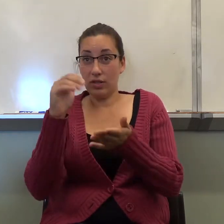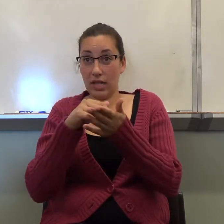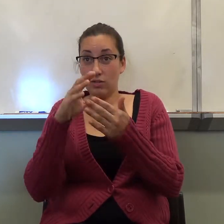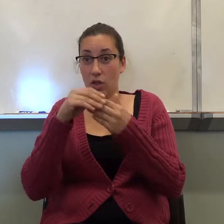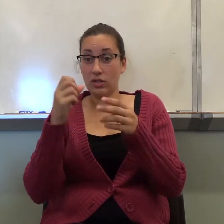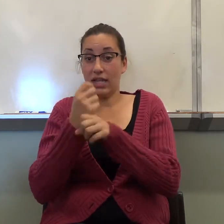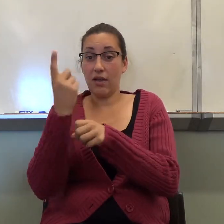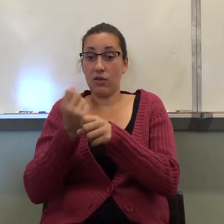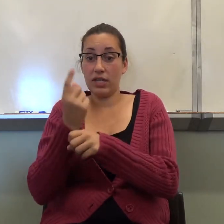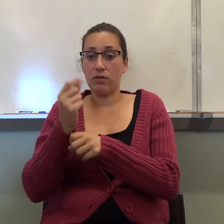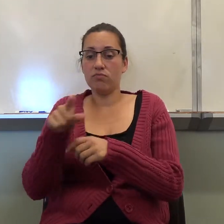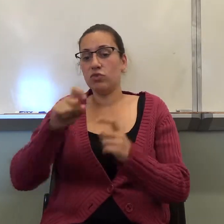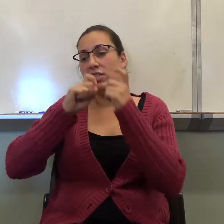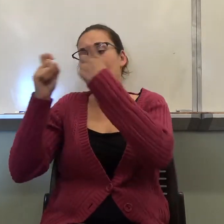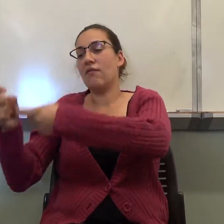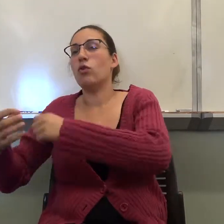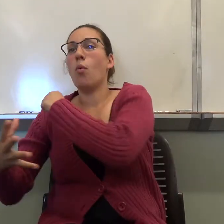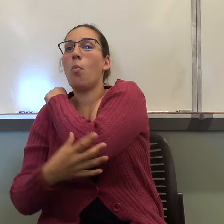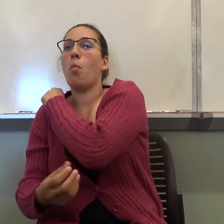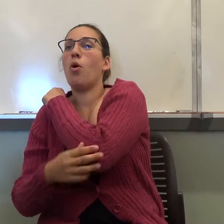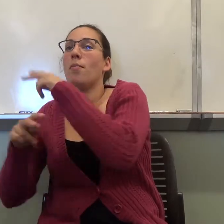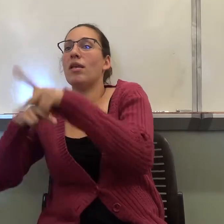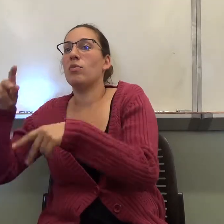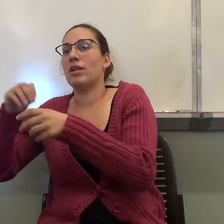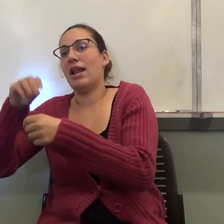One we just did, distributive law.